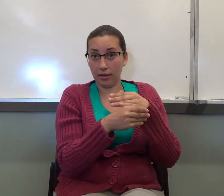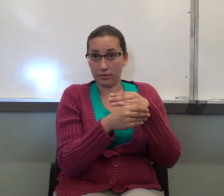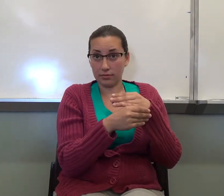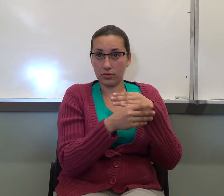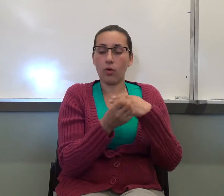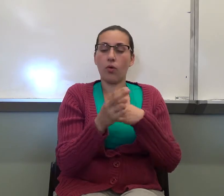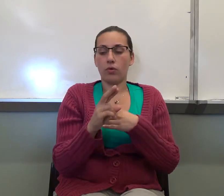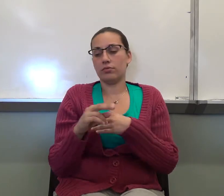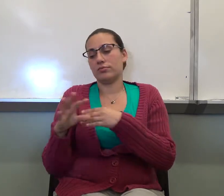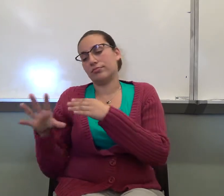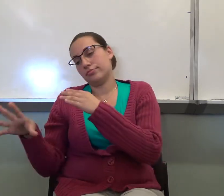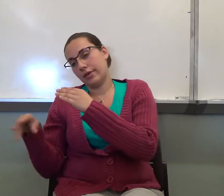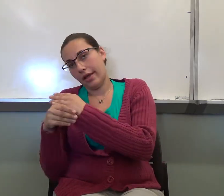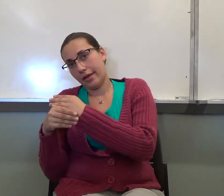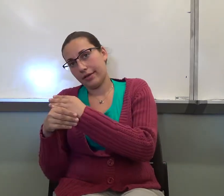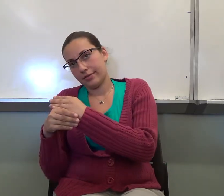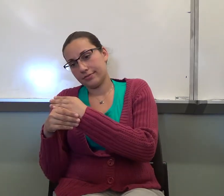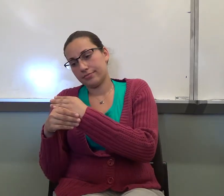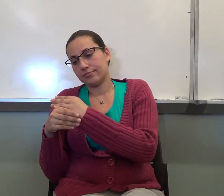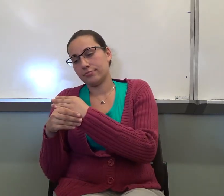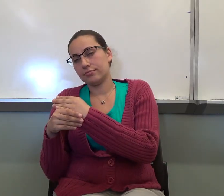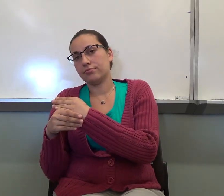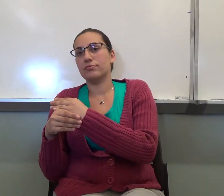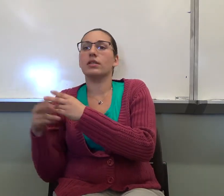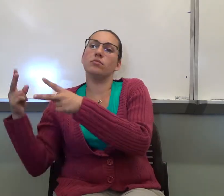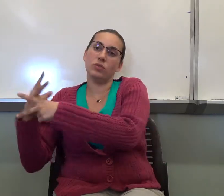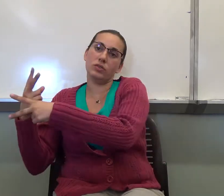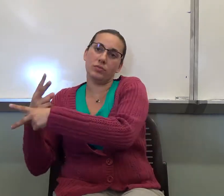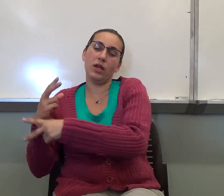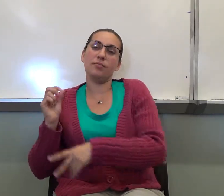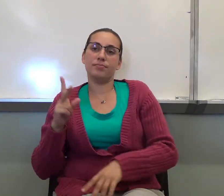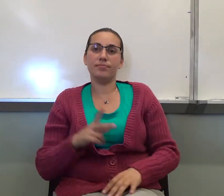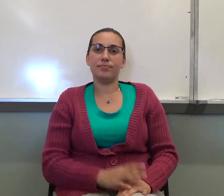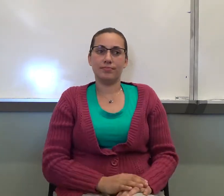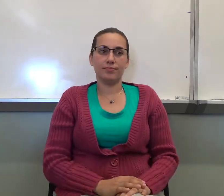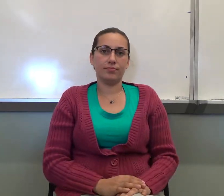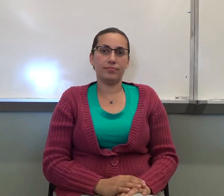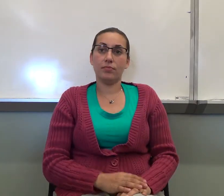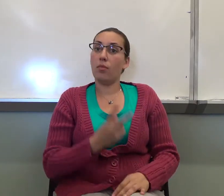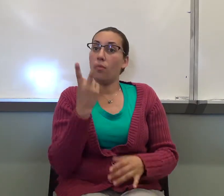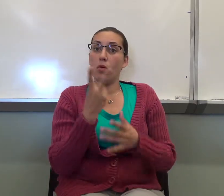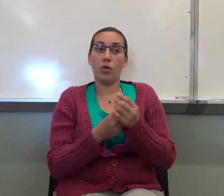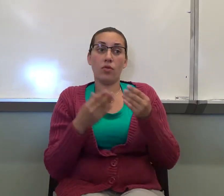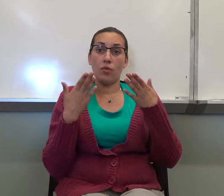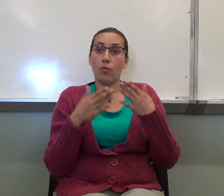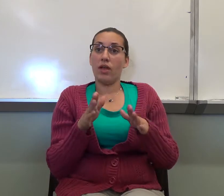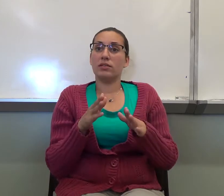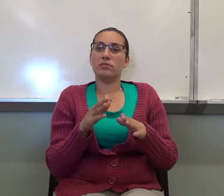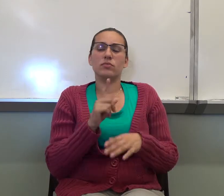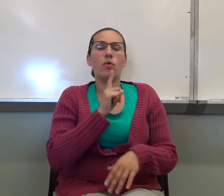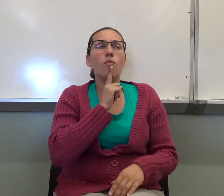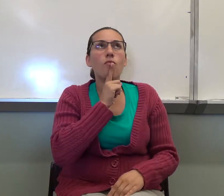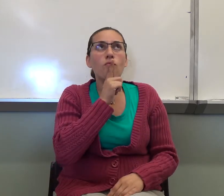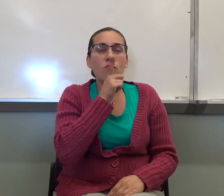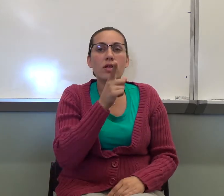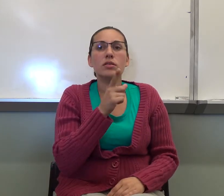or you can start with the sum, come back and go to the product. And both of those ways are extremely important in algebra. That's one of the